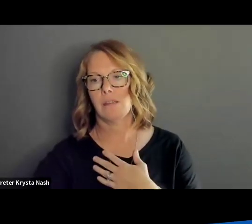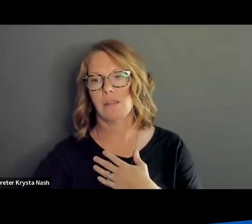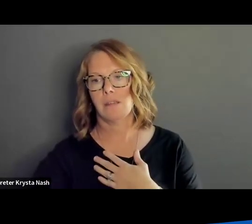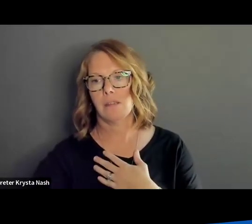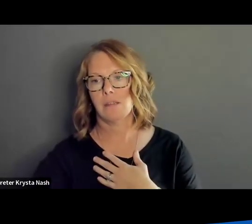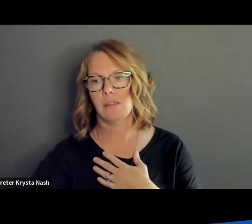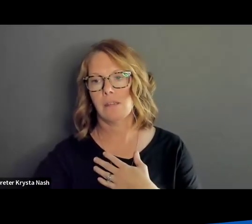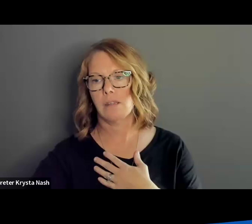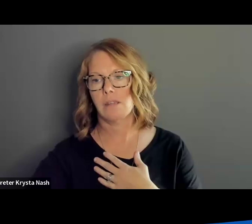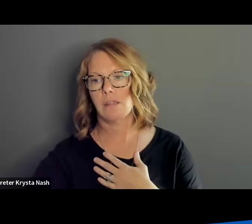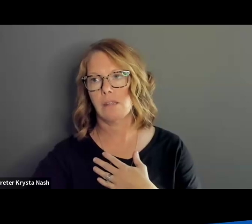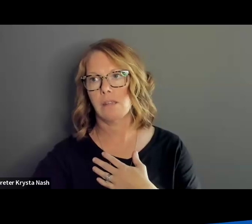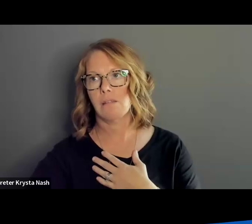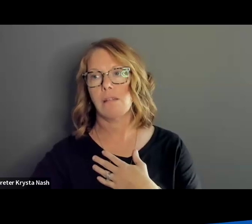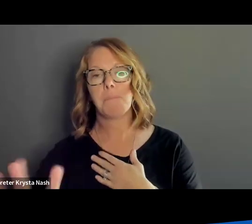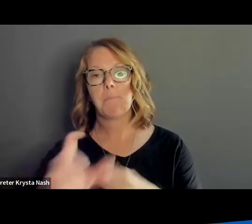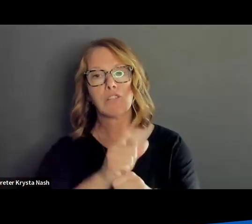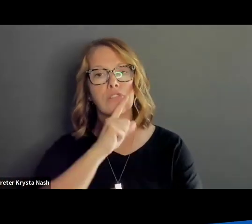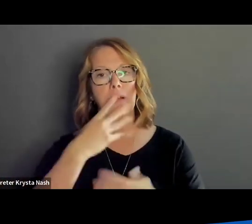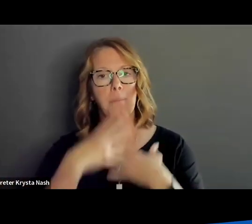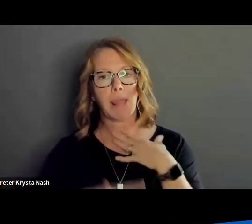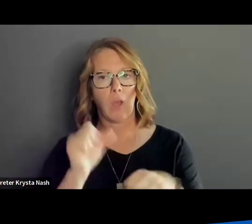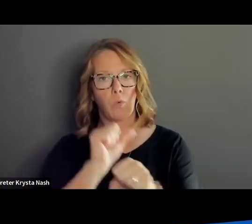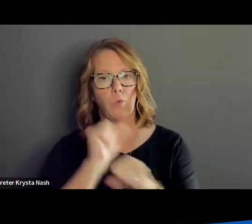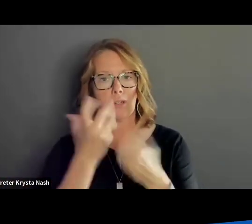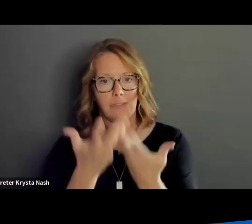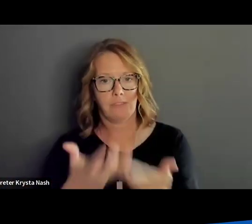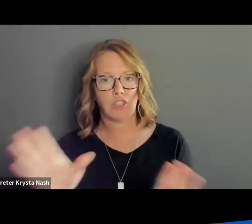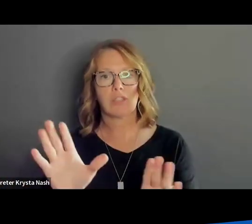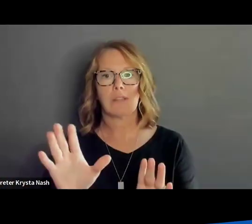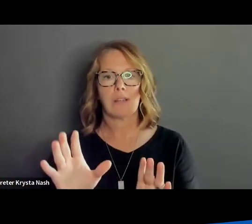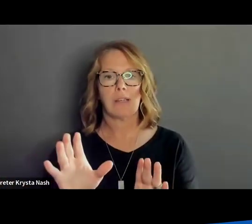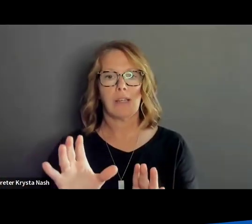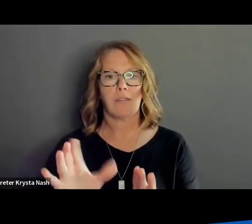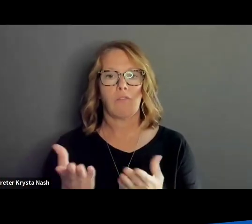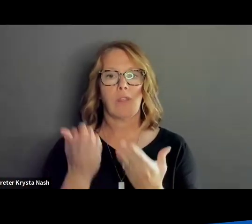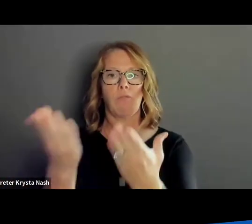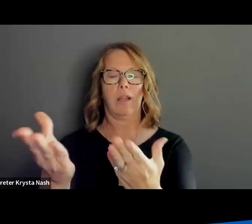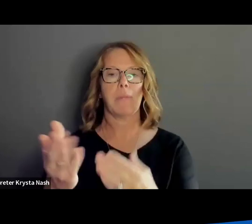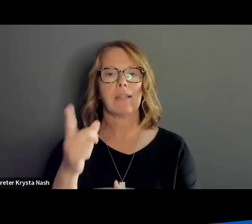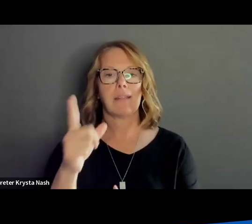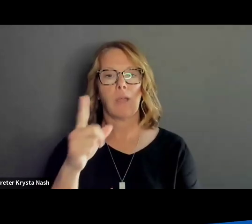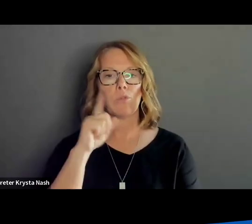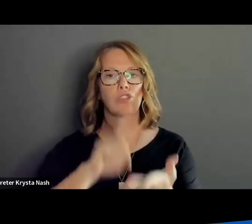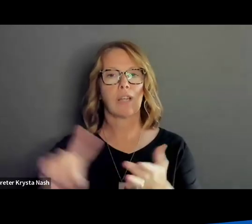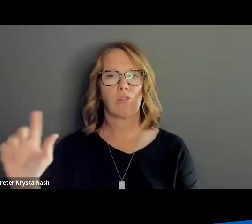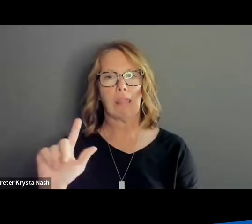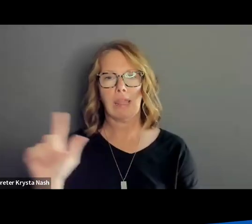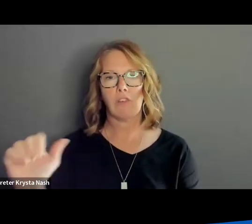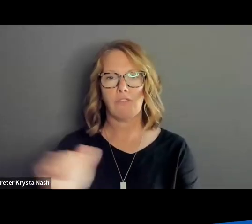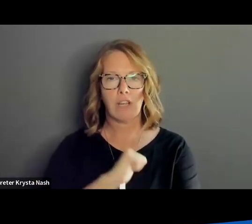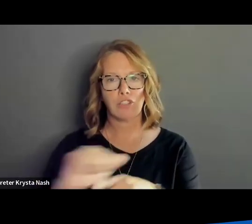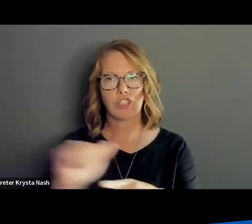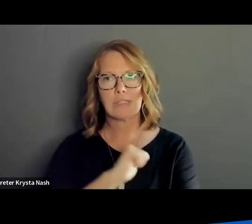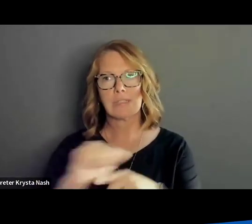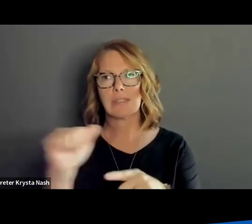have your blood work done when your doctor recommends it, because they will check your liver function, they will check your kidneys through your